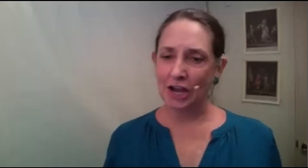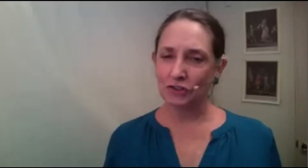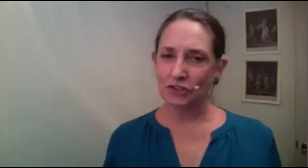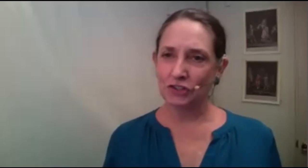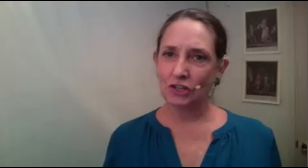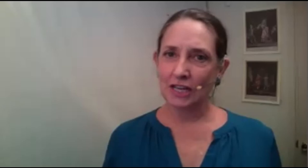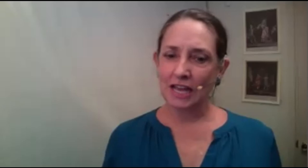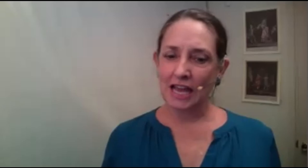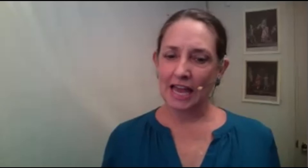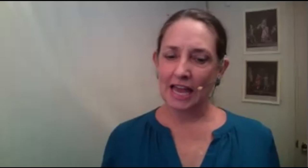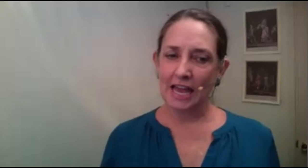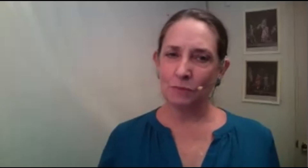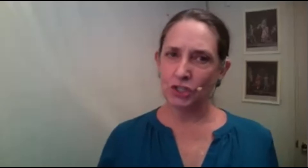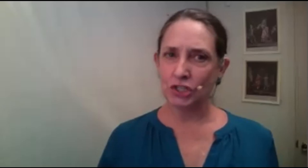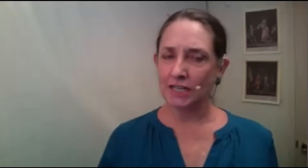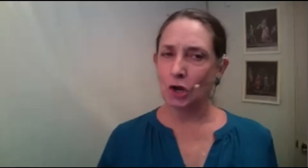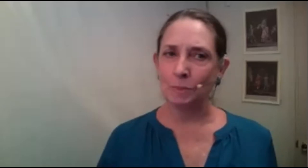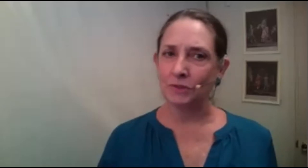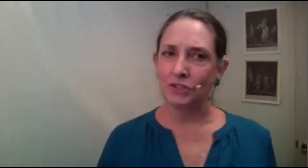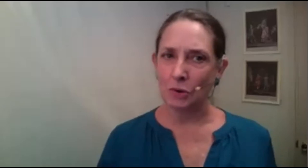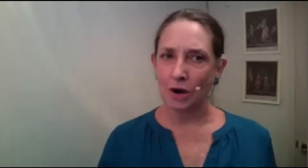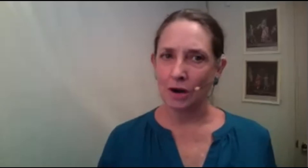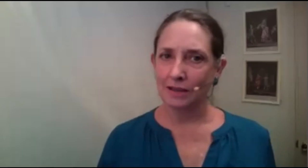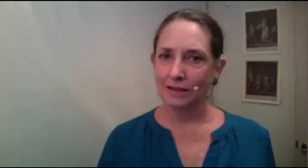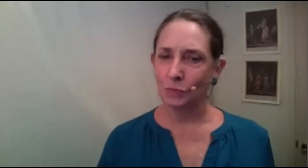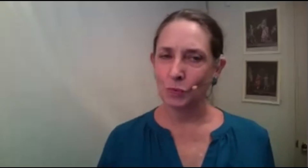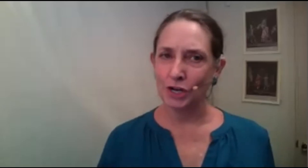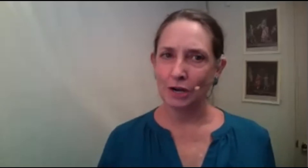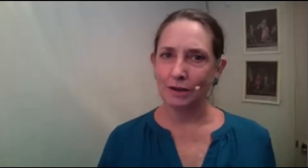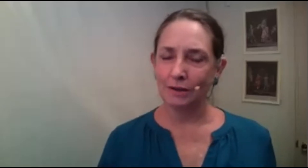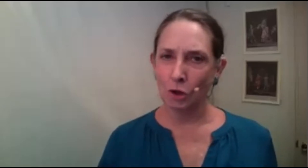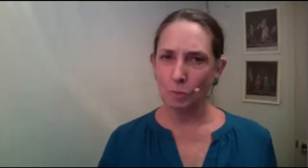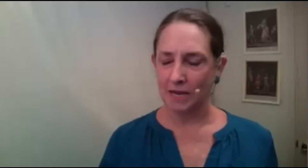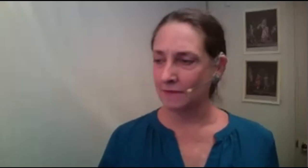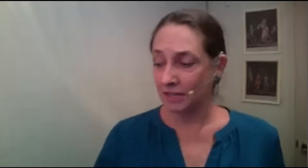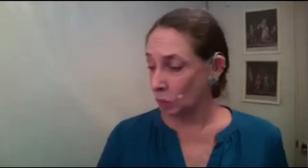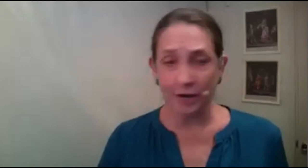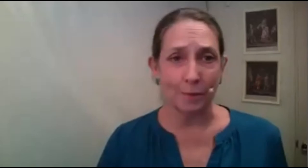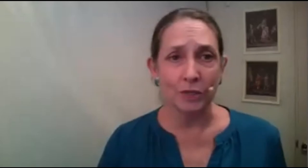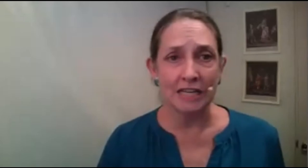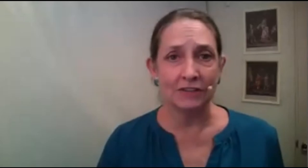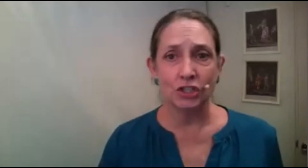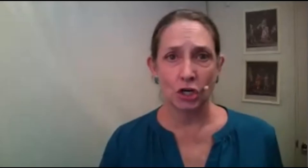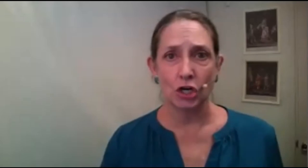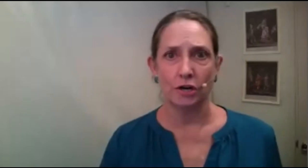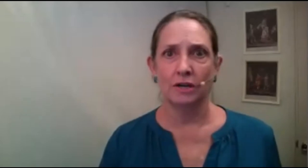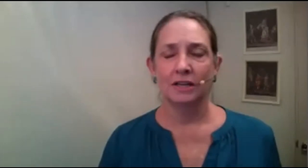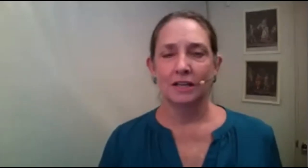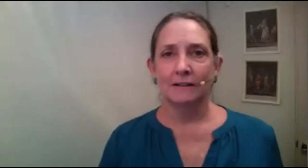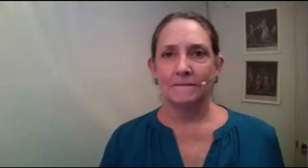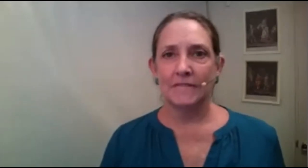got out. And when she tried to open the door, it wouldn't open. The doorknob wouldn't even